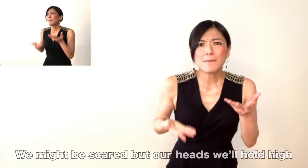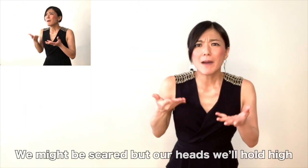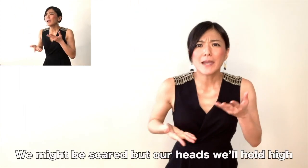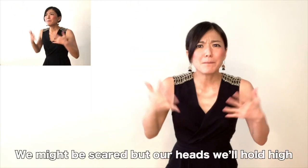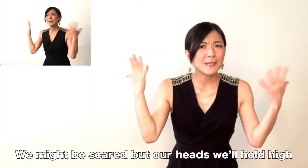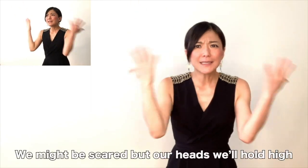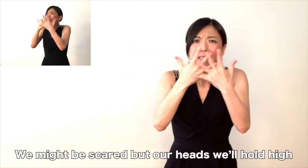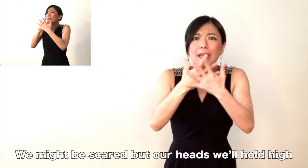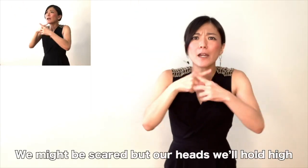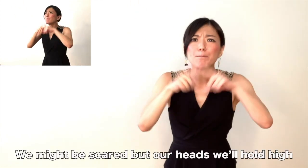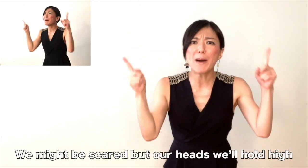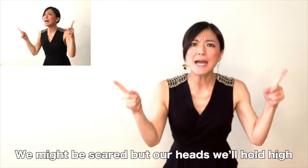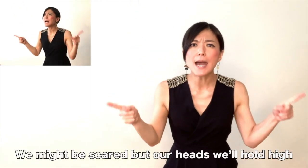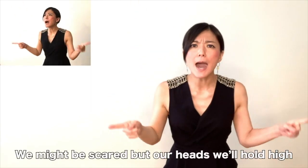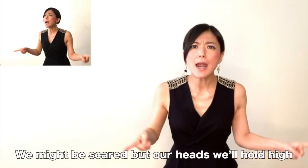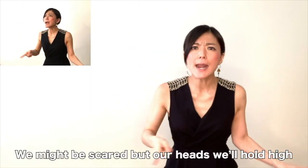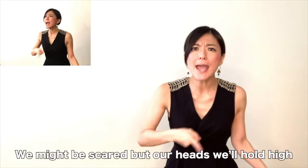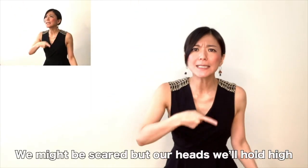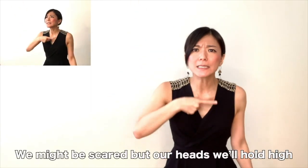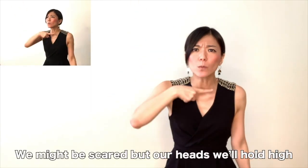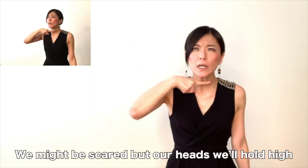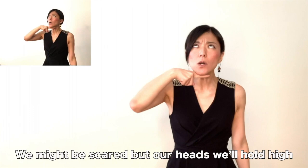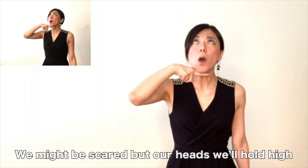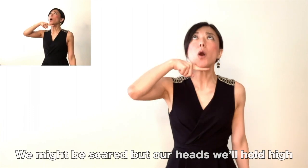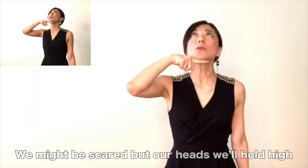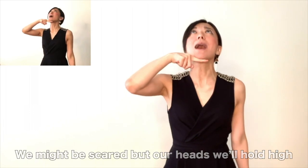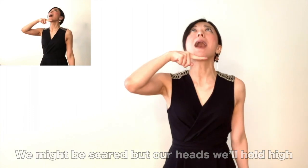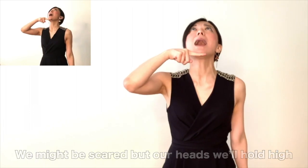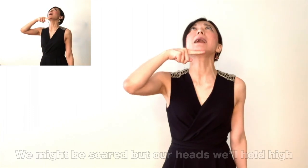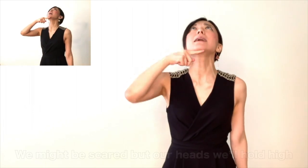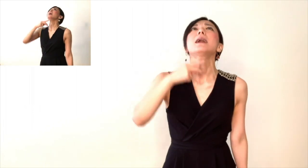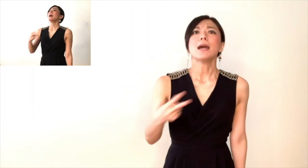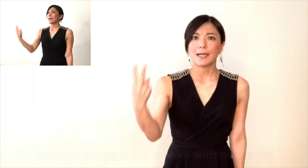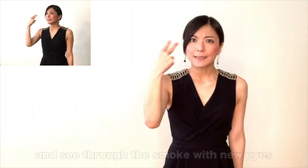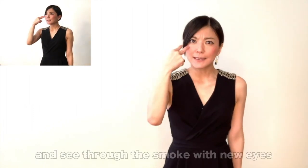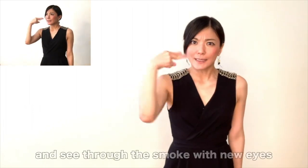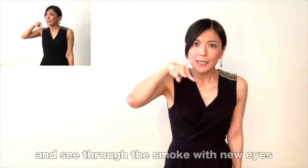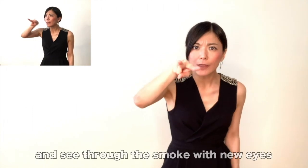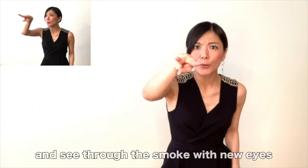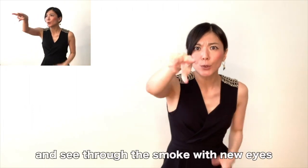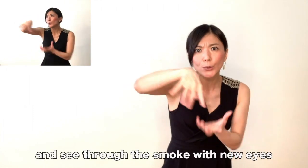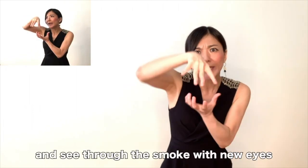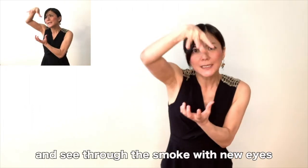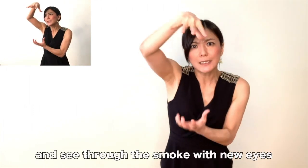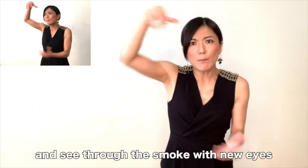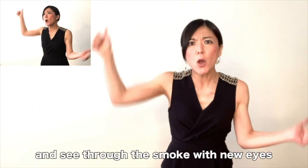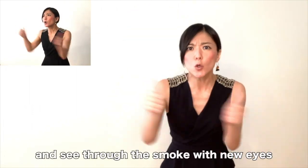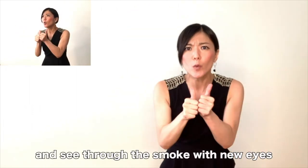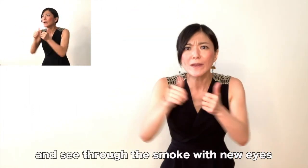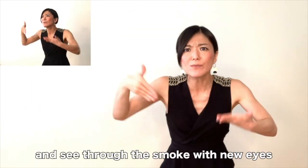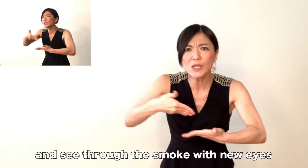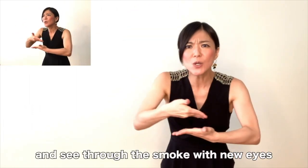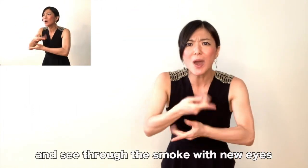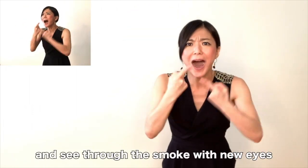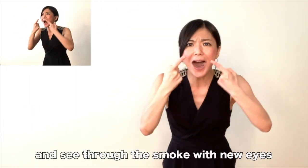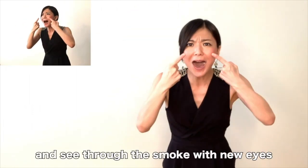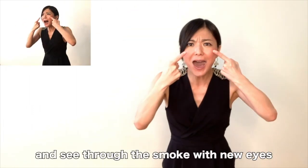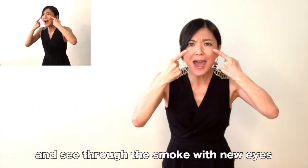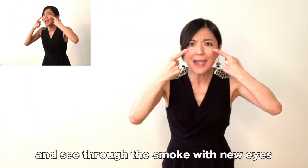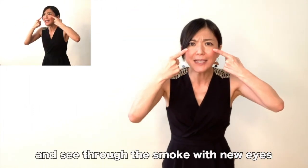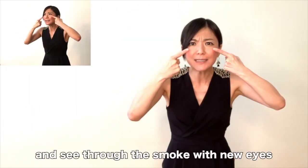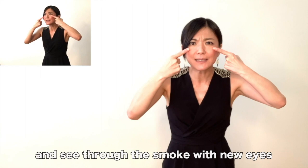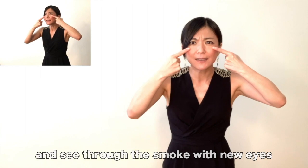We might be scared, but our heads will hold high And see through the smoke with new